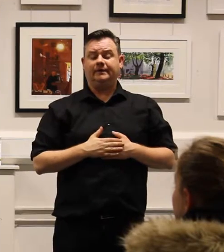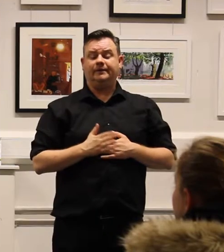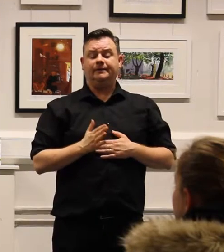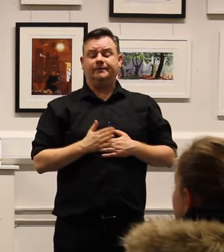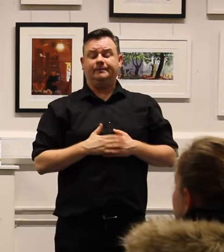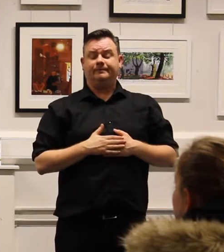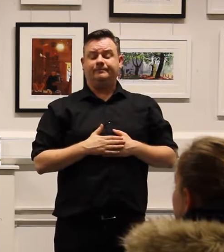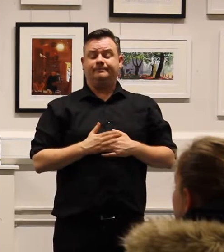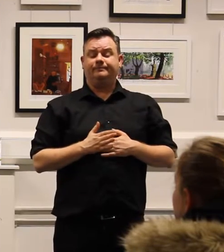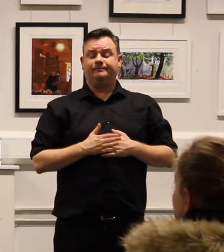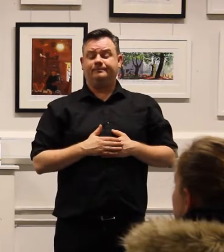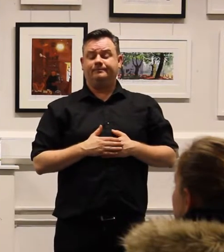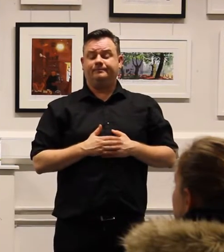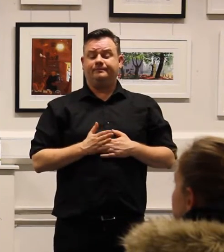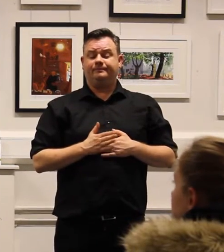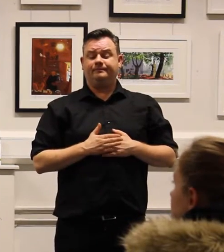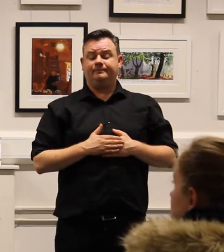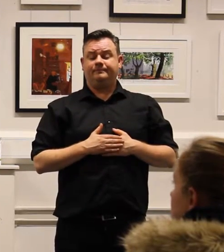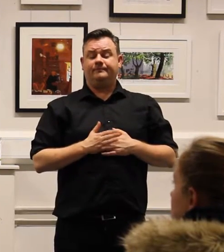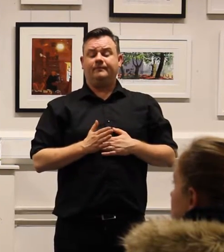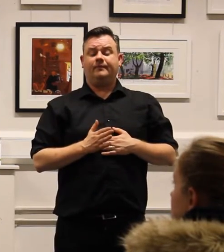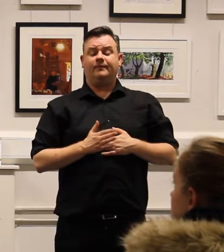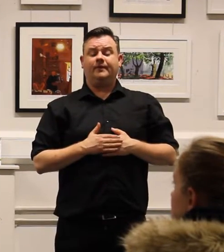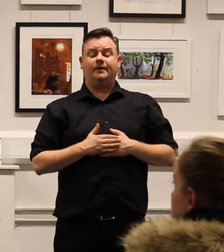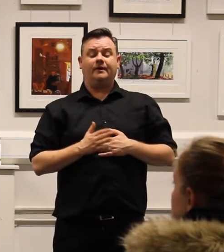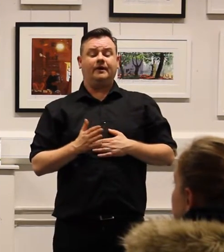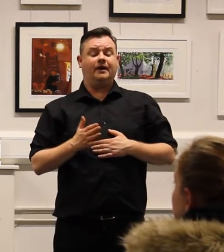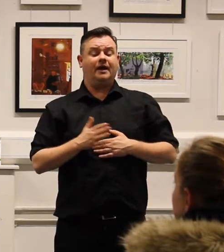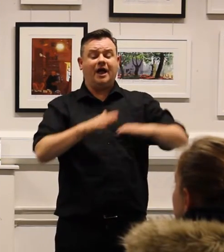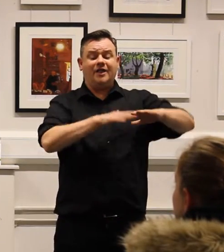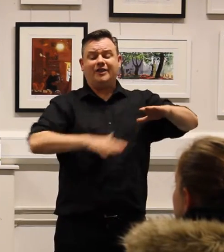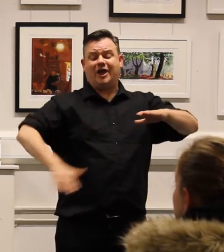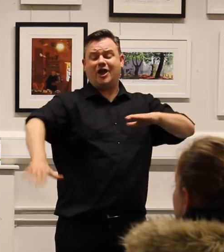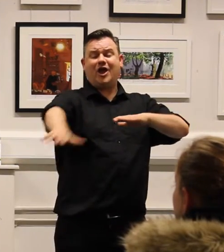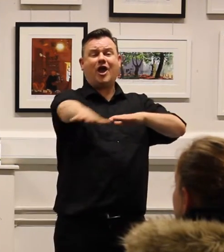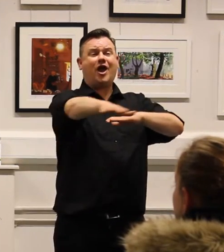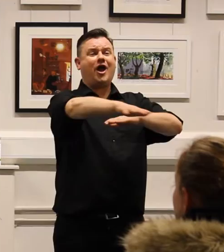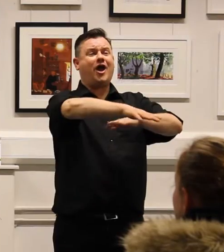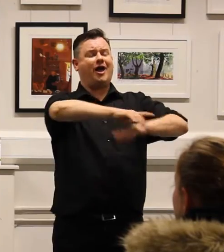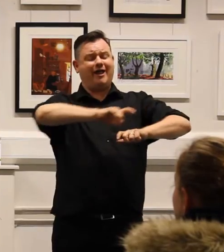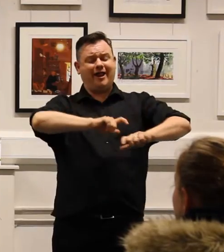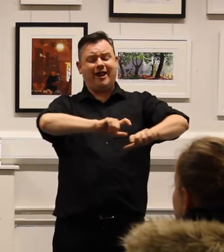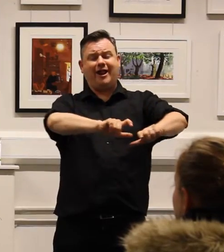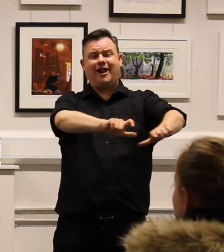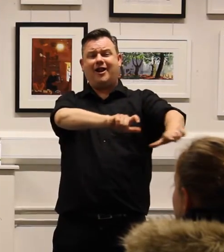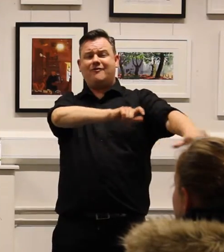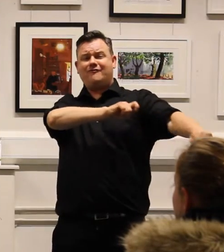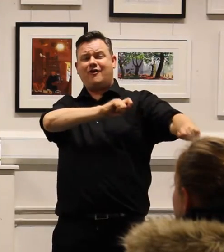sight. And the earth keeps on.